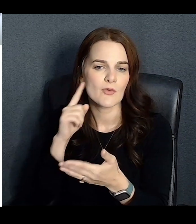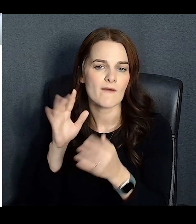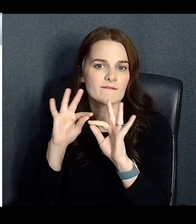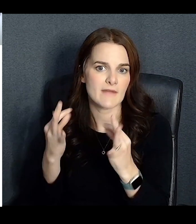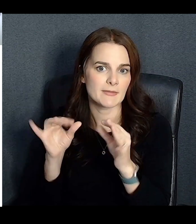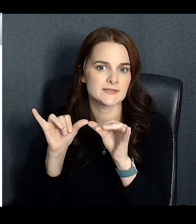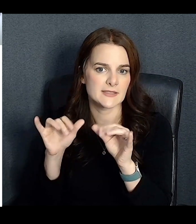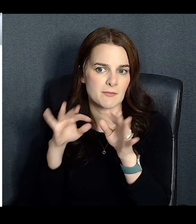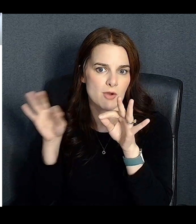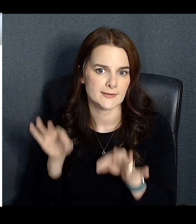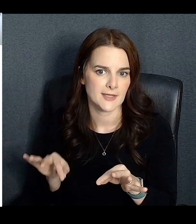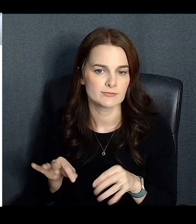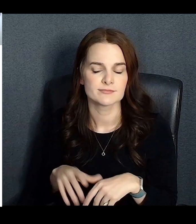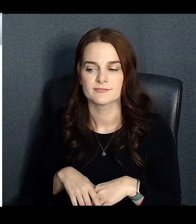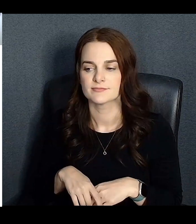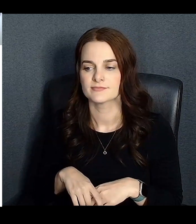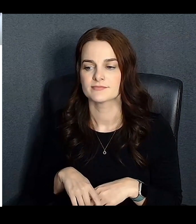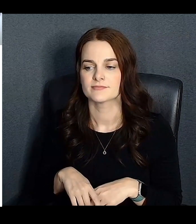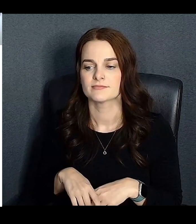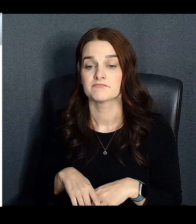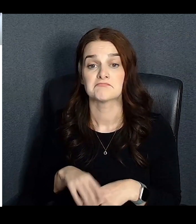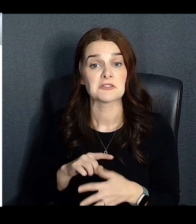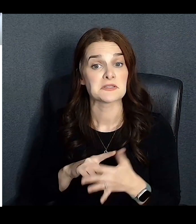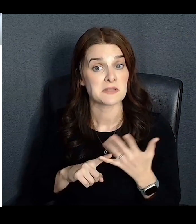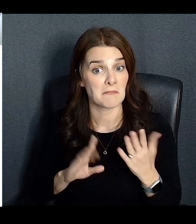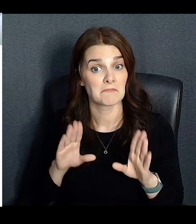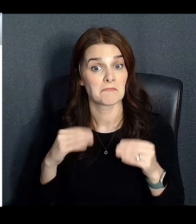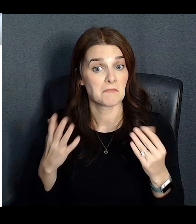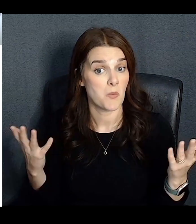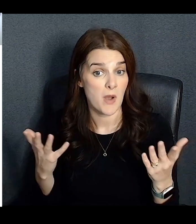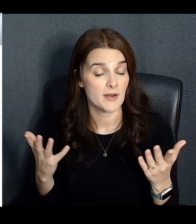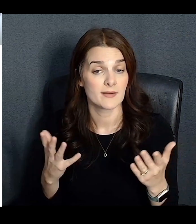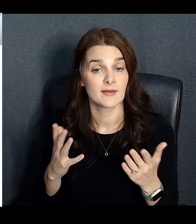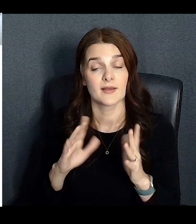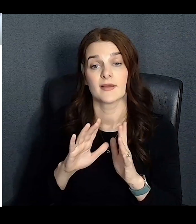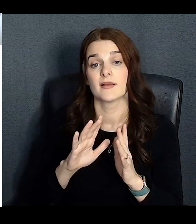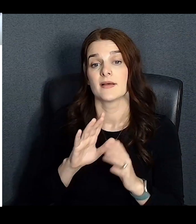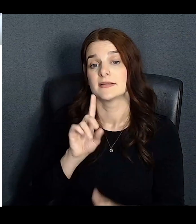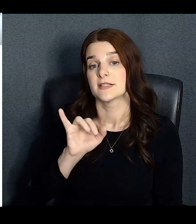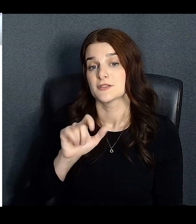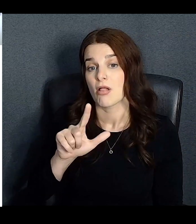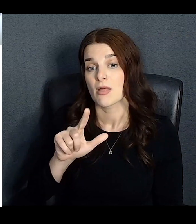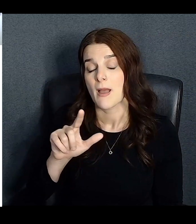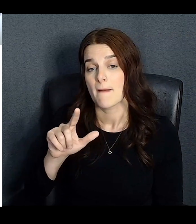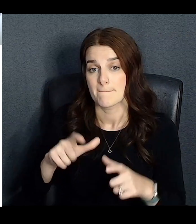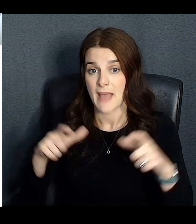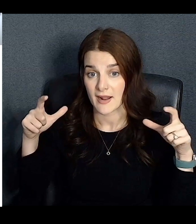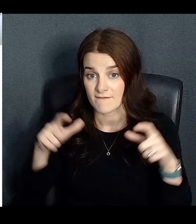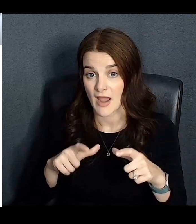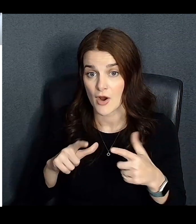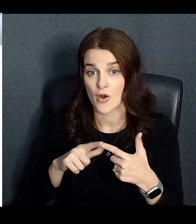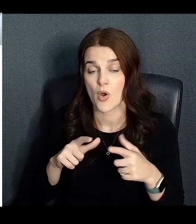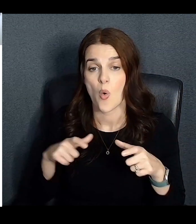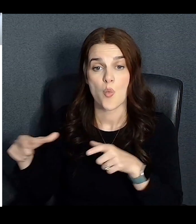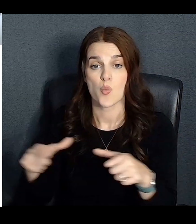size, breakdown. Some devices that we've been able to fund through this program are things like a digital magnifier,